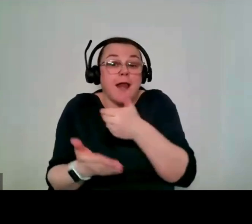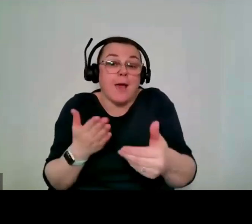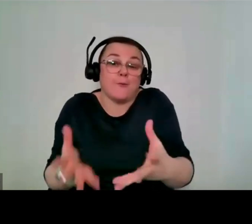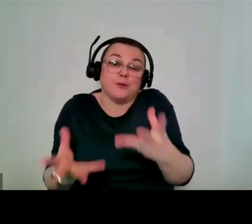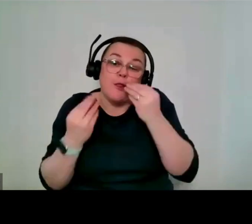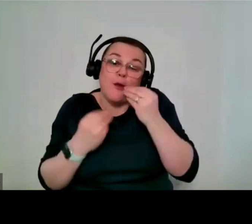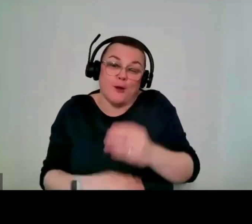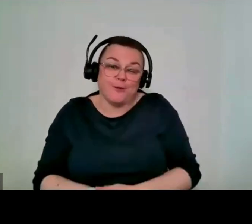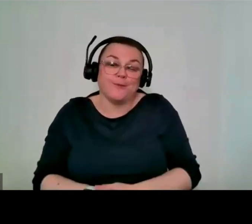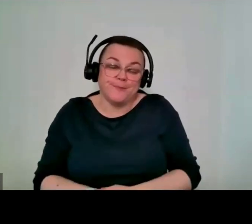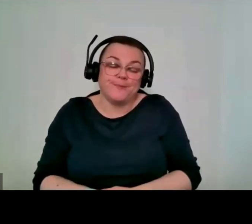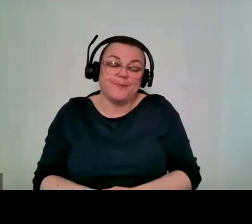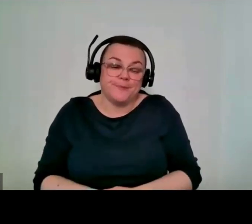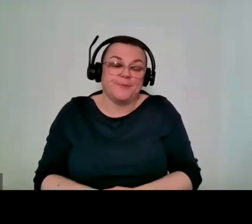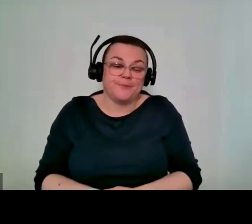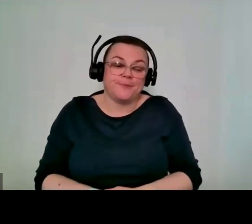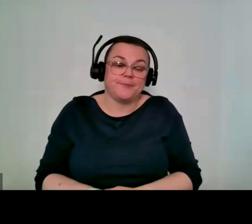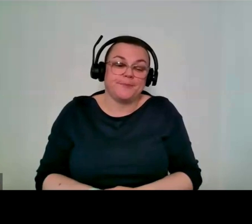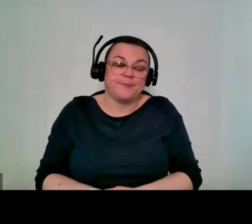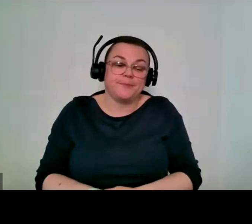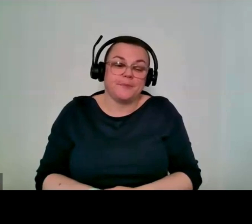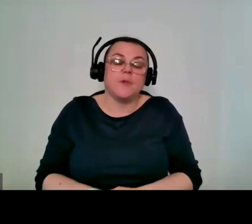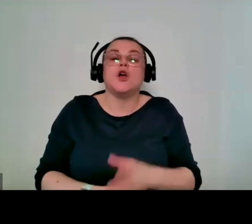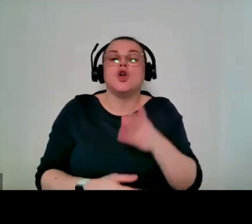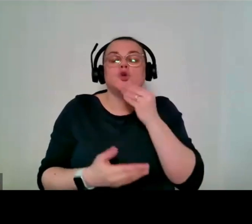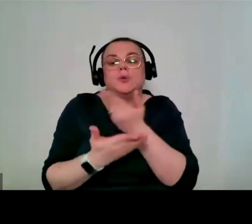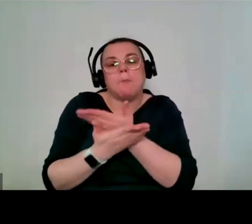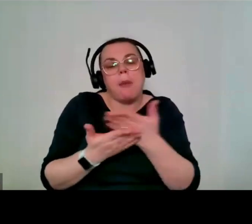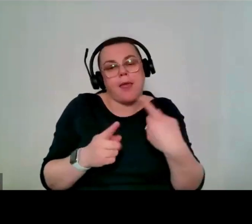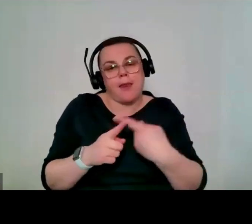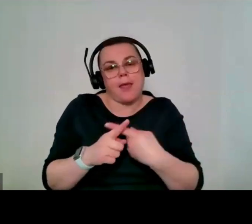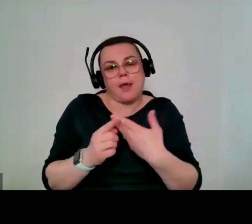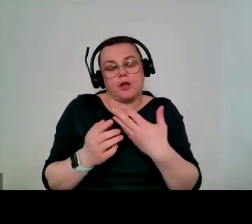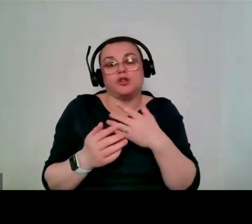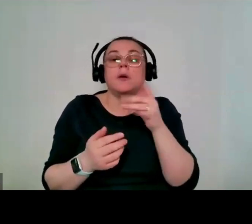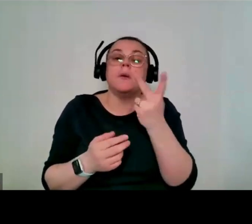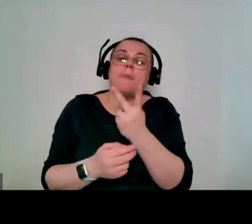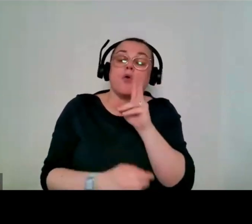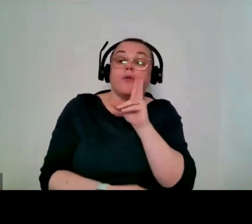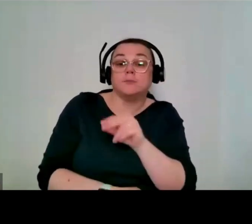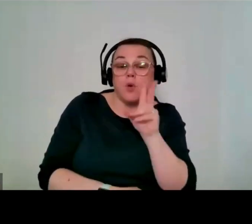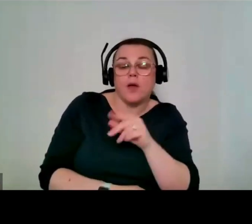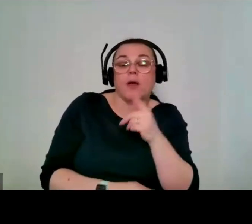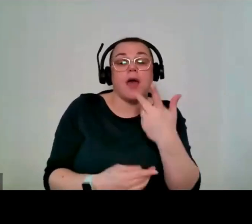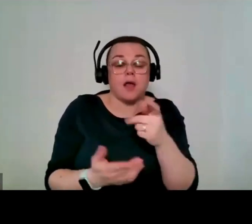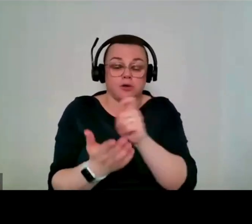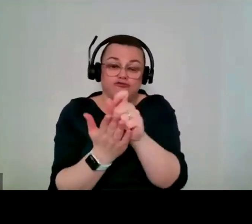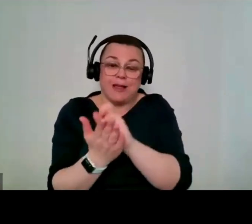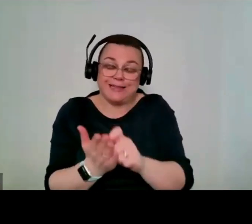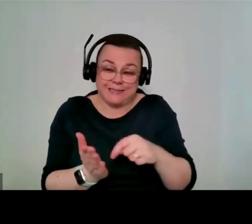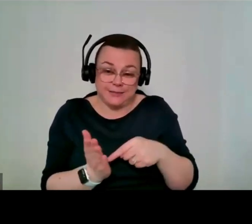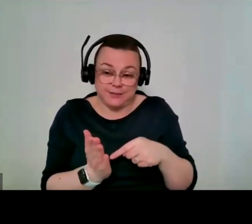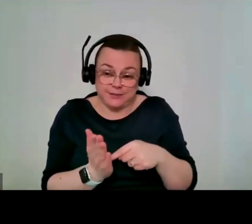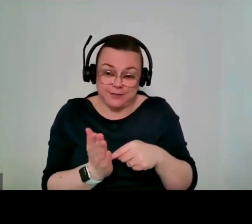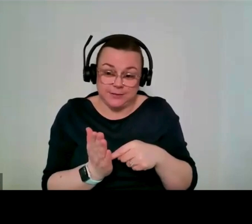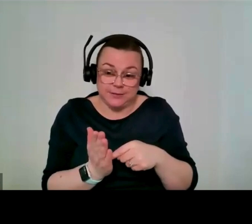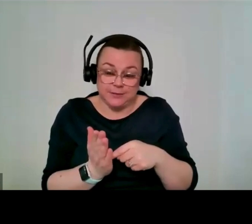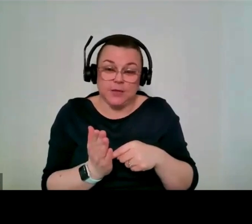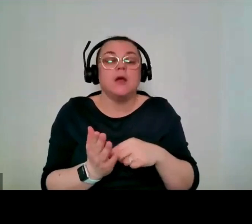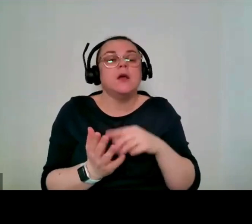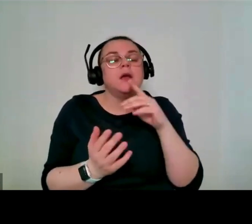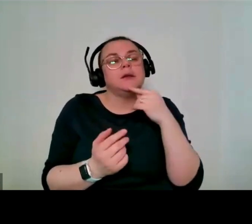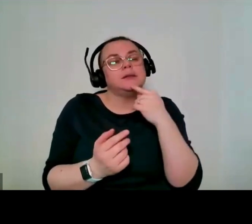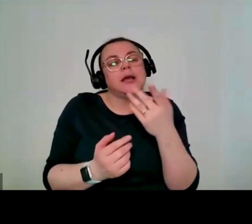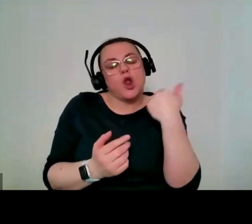go. Always use plain English, verbally and in writing. As I mentioned before, for many BSL